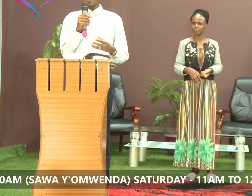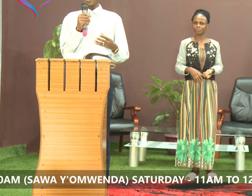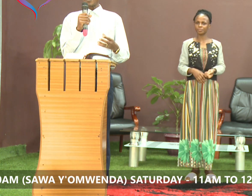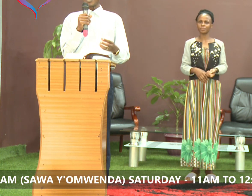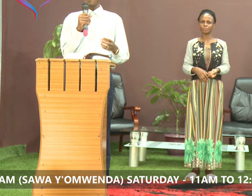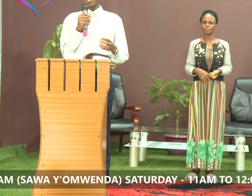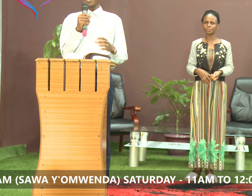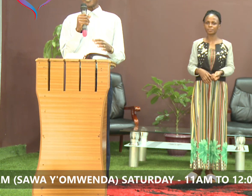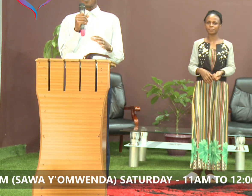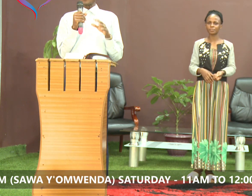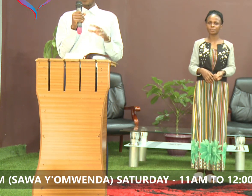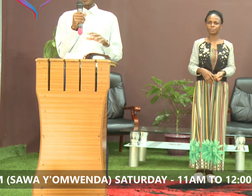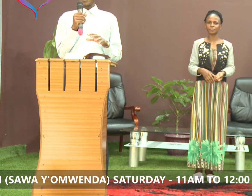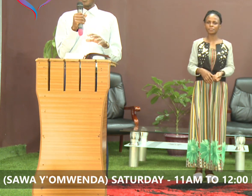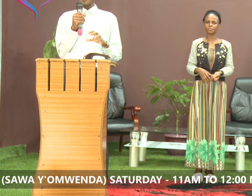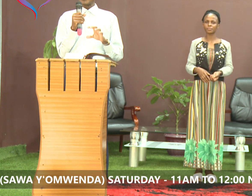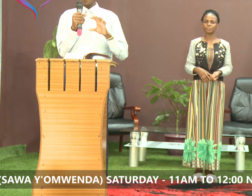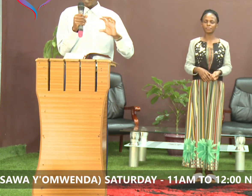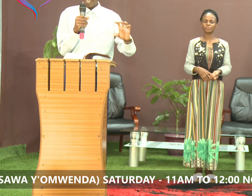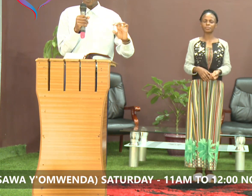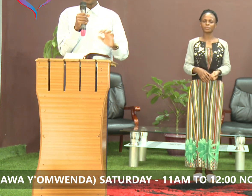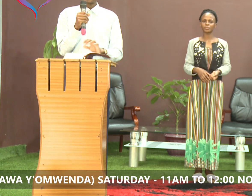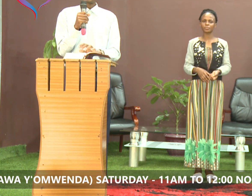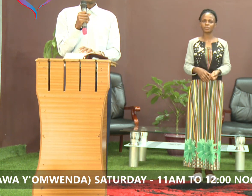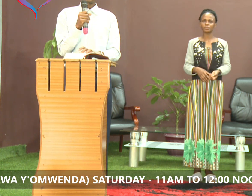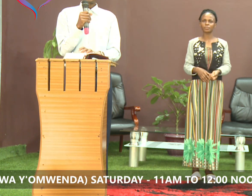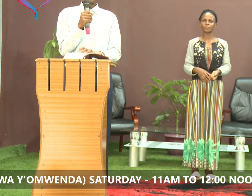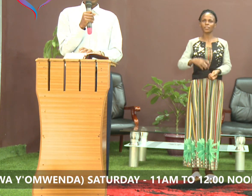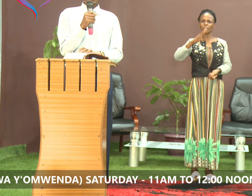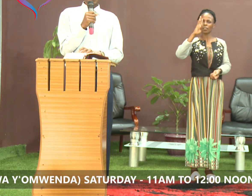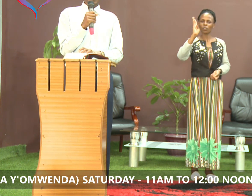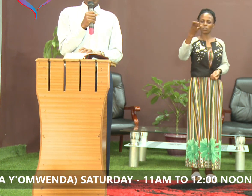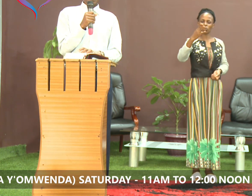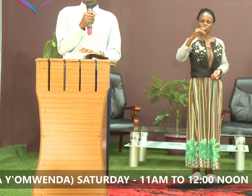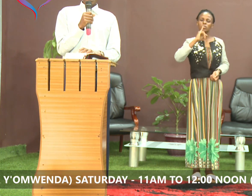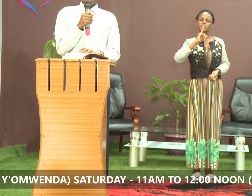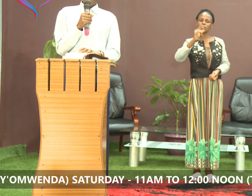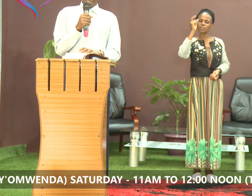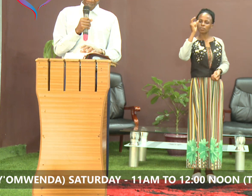quiet they are not communicating, but sometimes just keeping quiet is communication. Number four is the receiver.